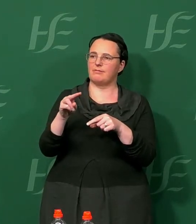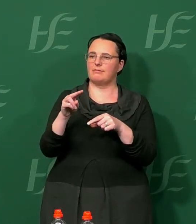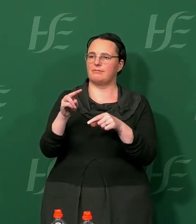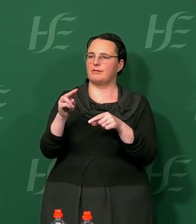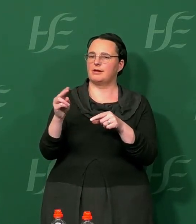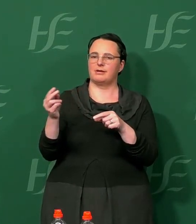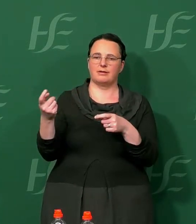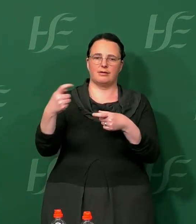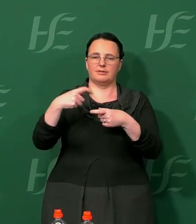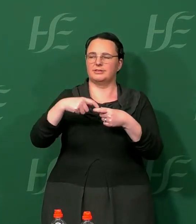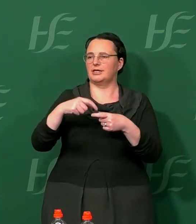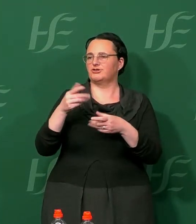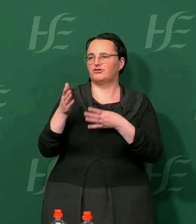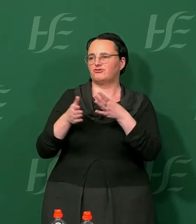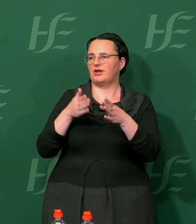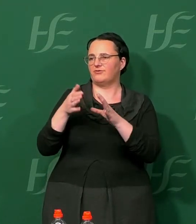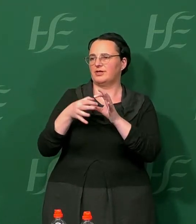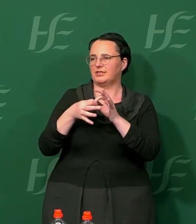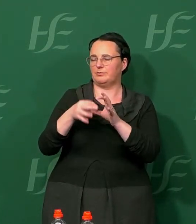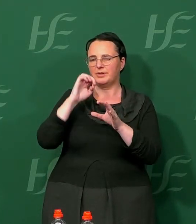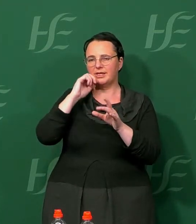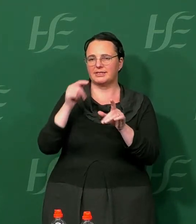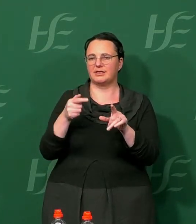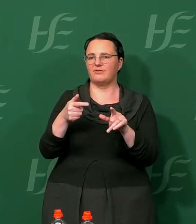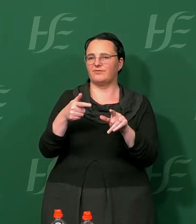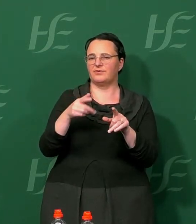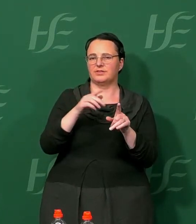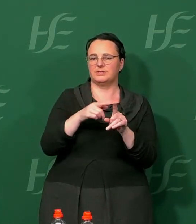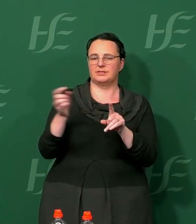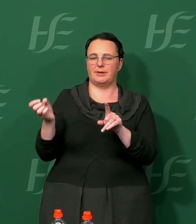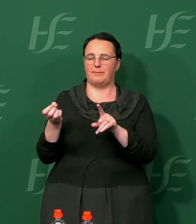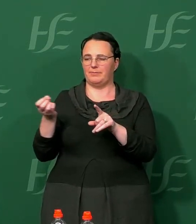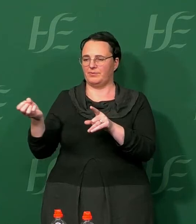travel case because of secondary spread.